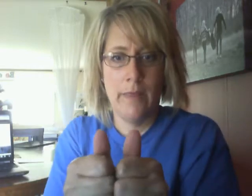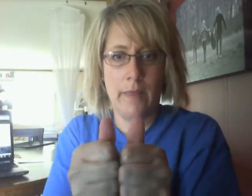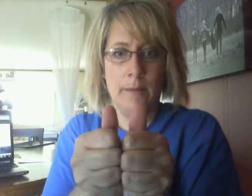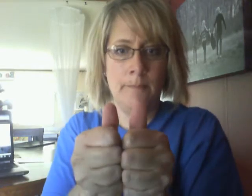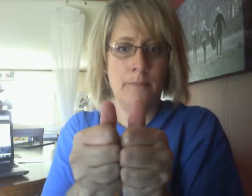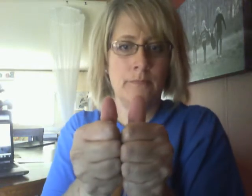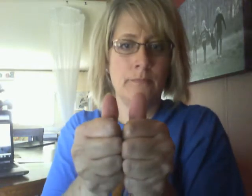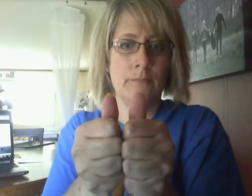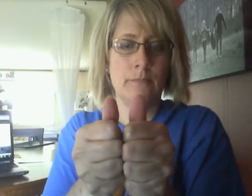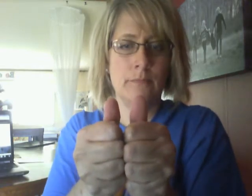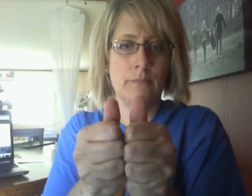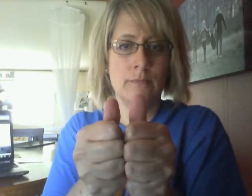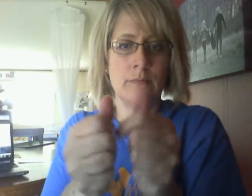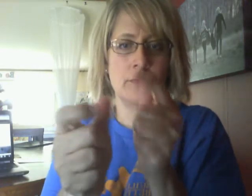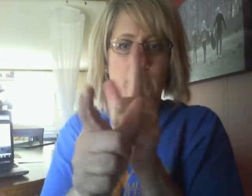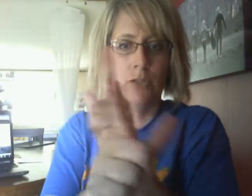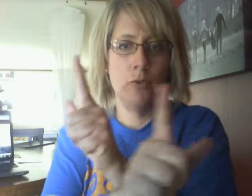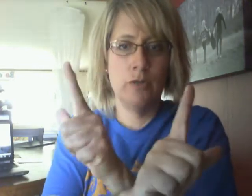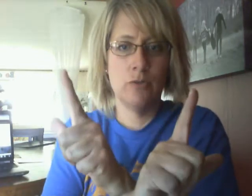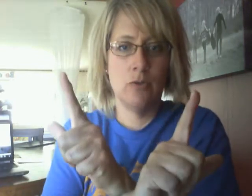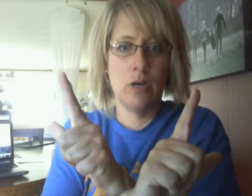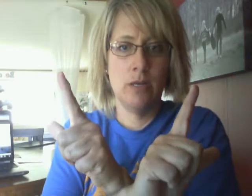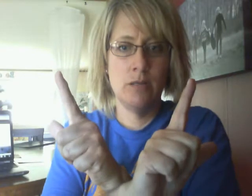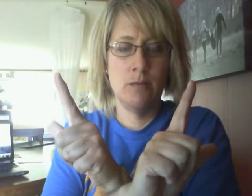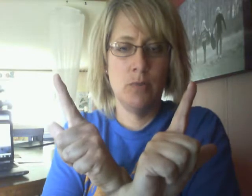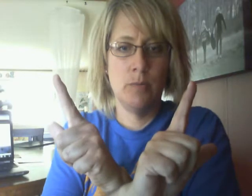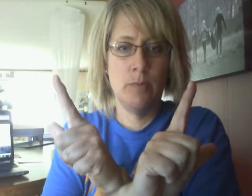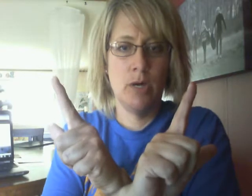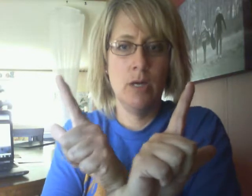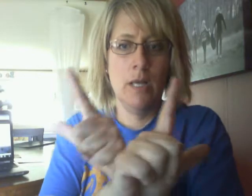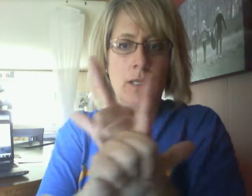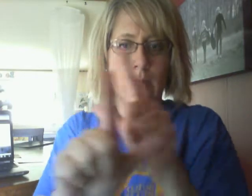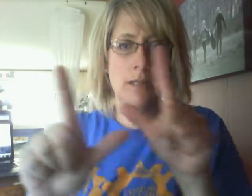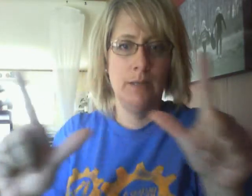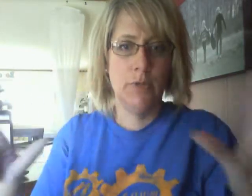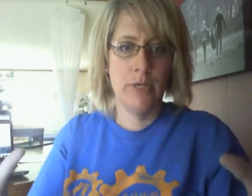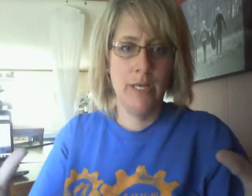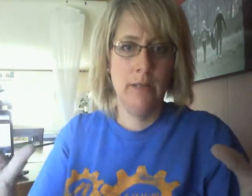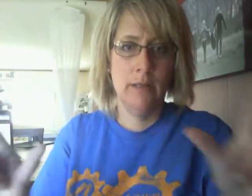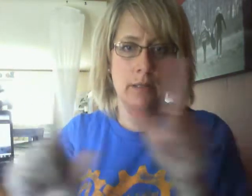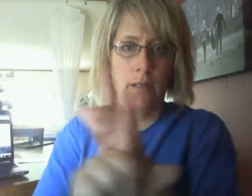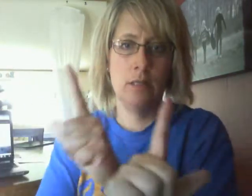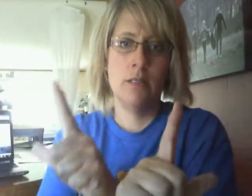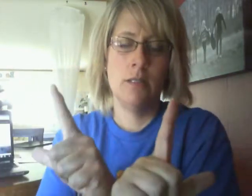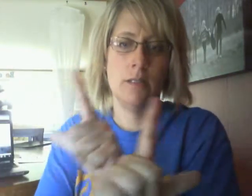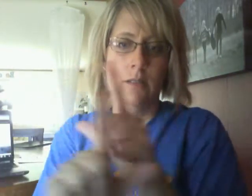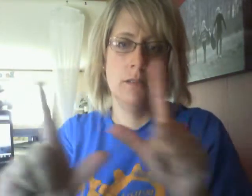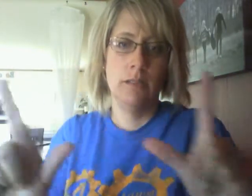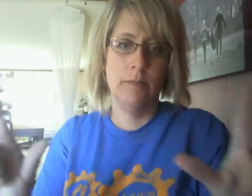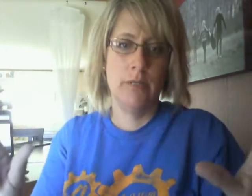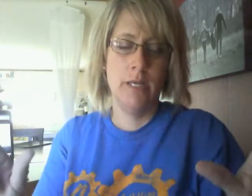with two L's crossed and pull them apart, liberty, liberty,